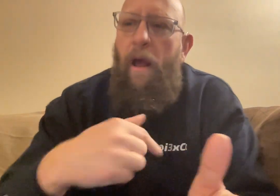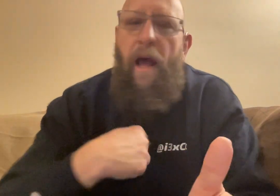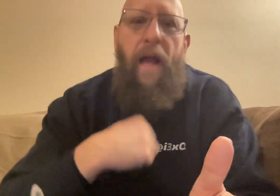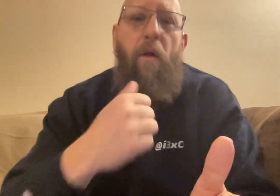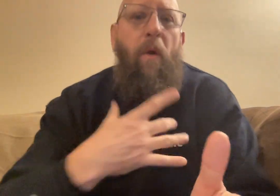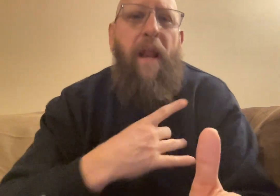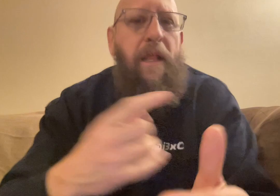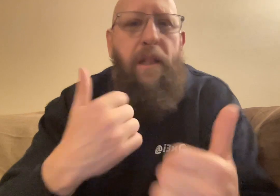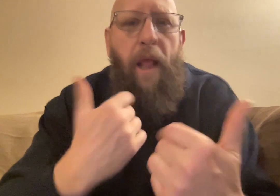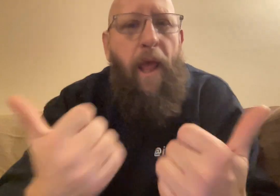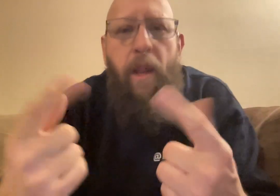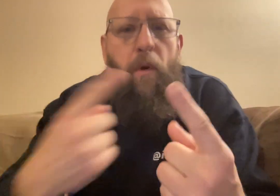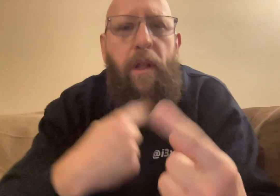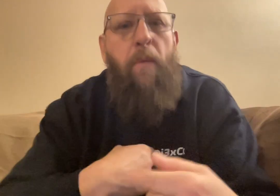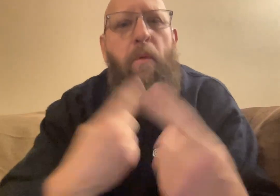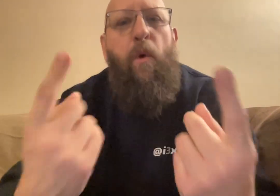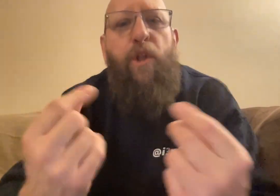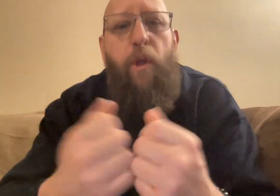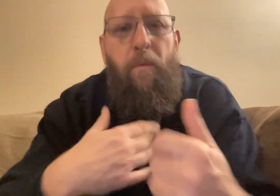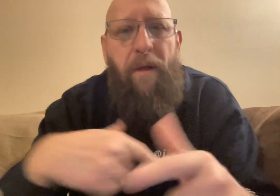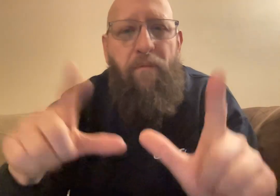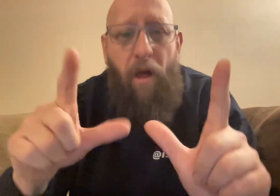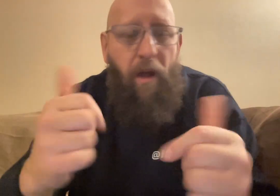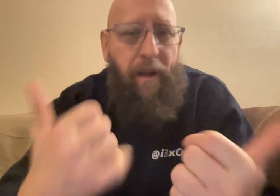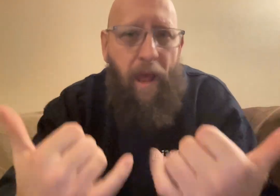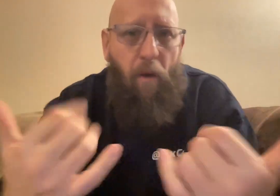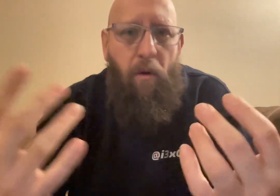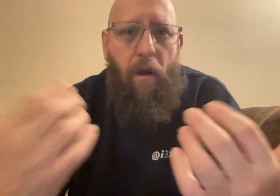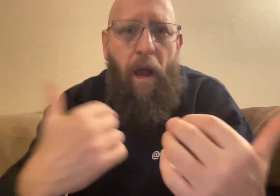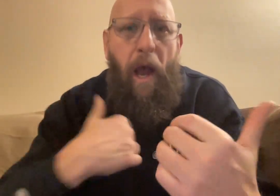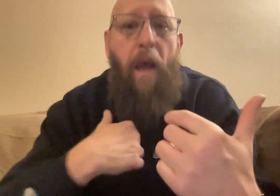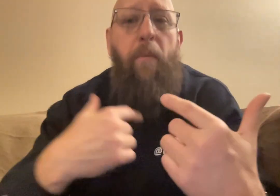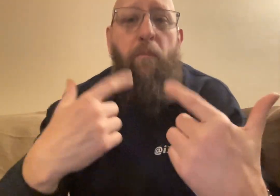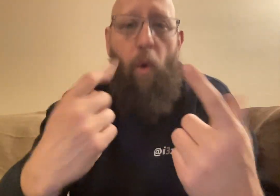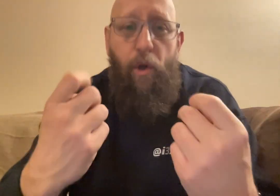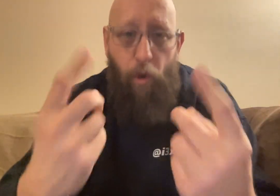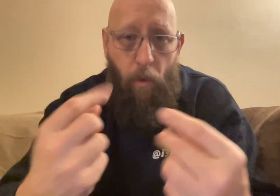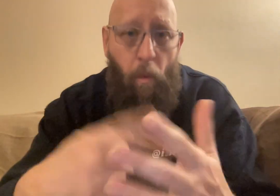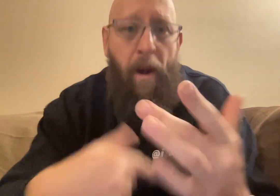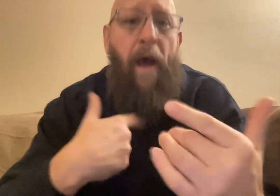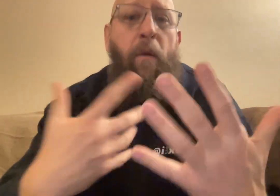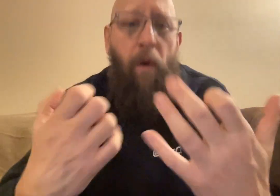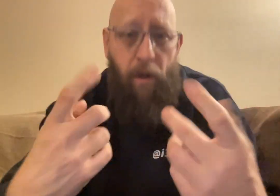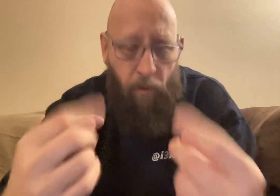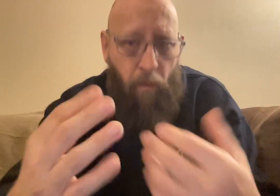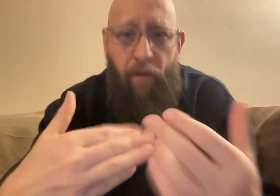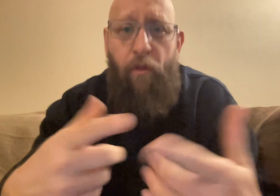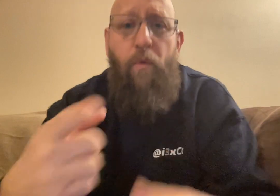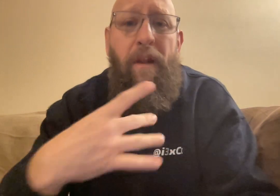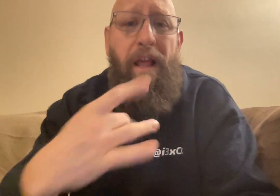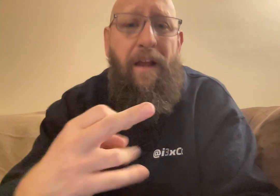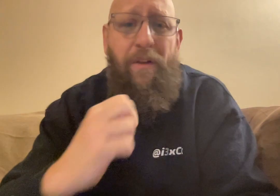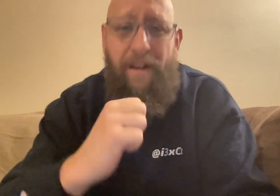I don't like anyone tell me what to do with my flaw now. I'm going to do what I want to do, whether you like it or